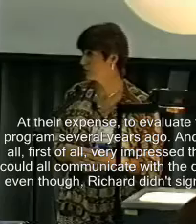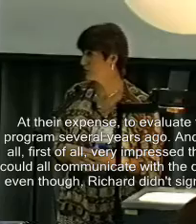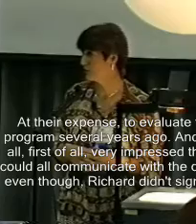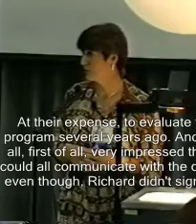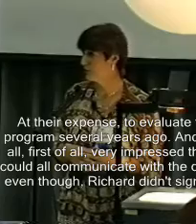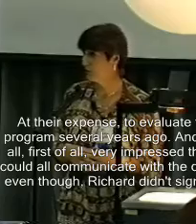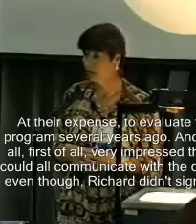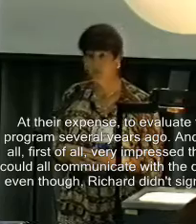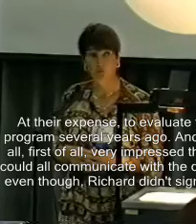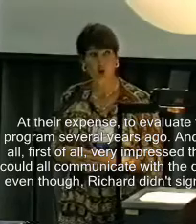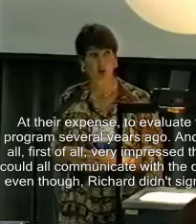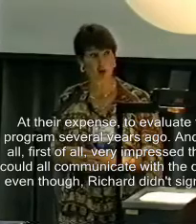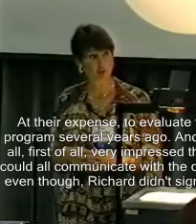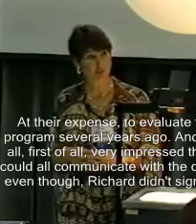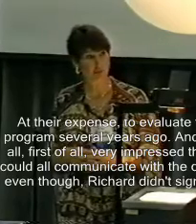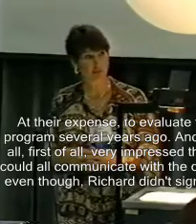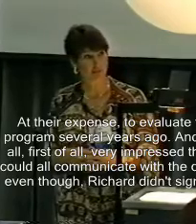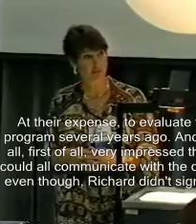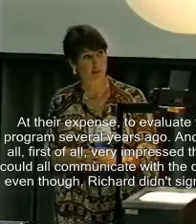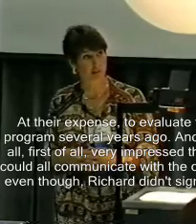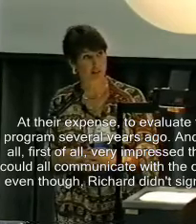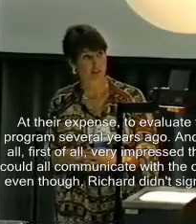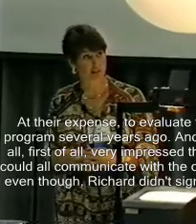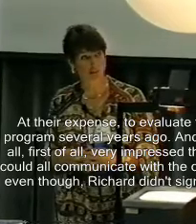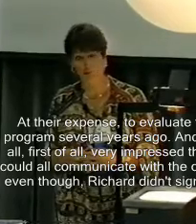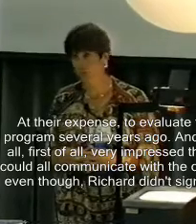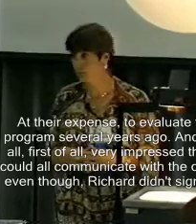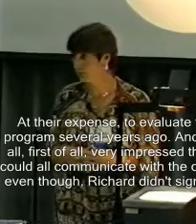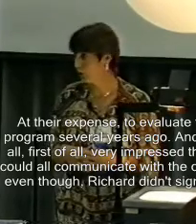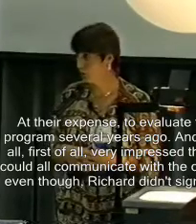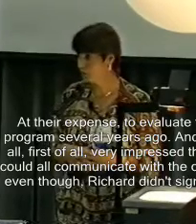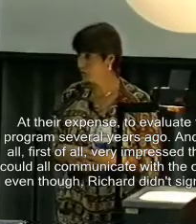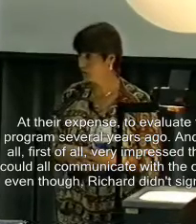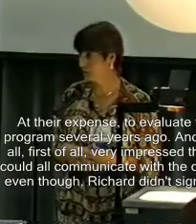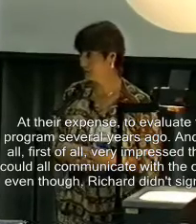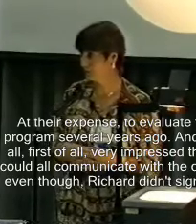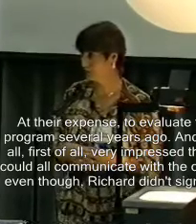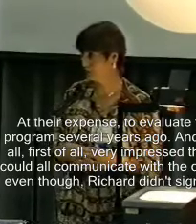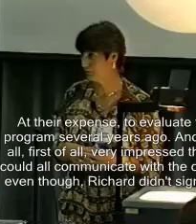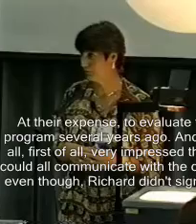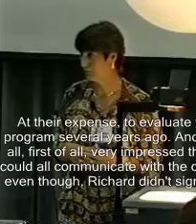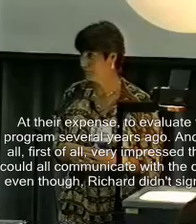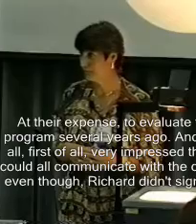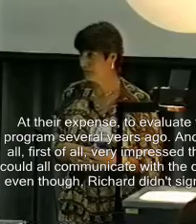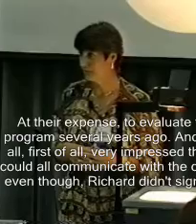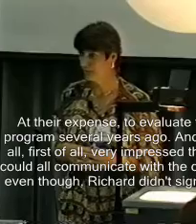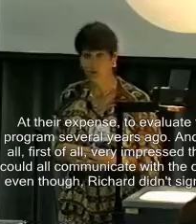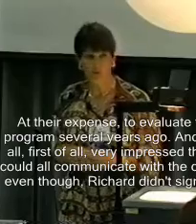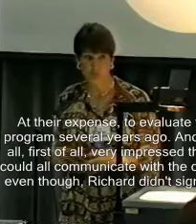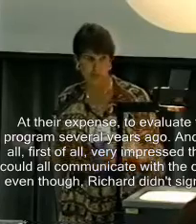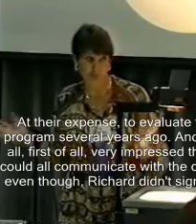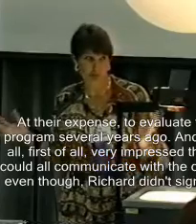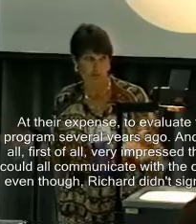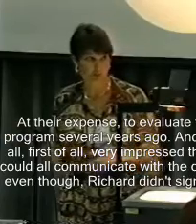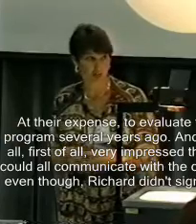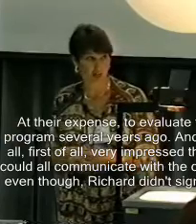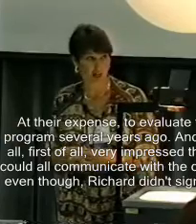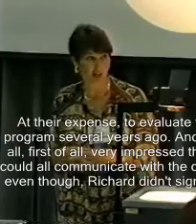ago. And we're all three very impressed that, first of all, we could all communicate with the children, even though Richard didn't sign